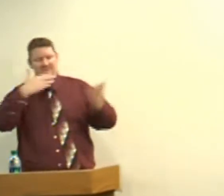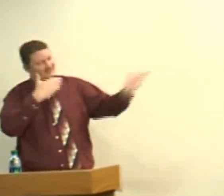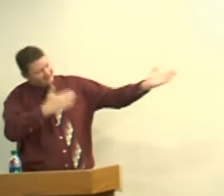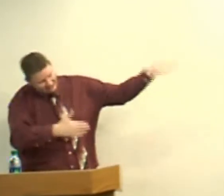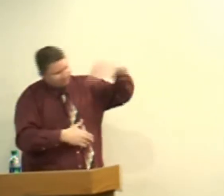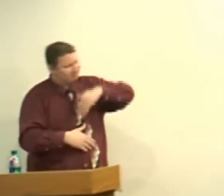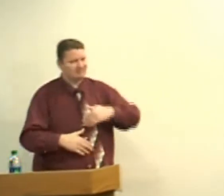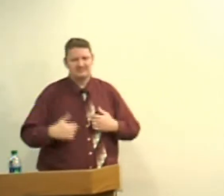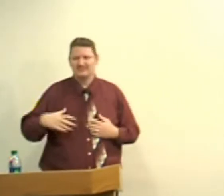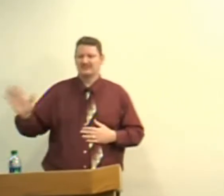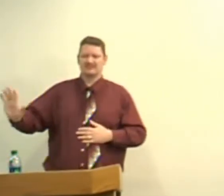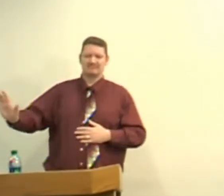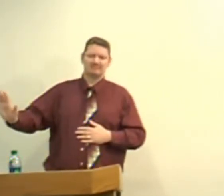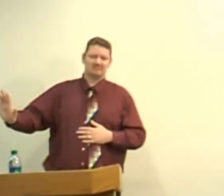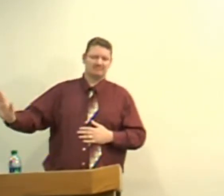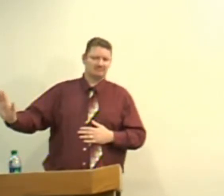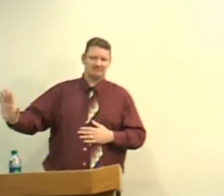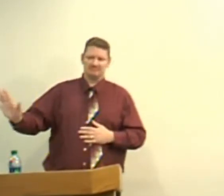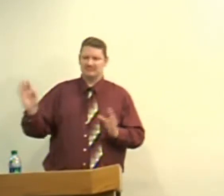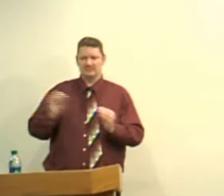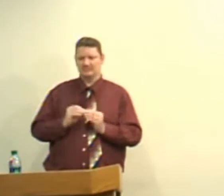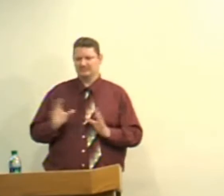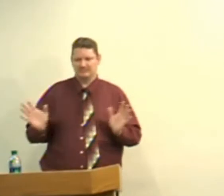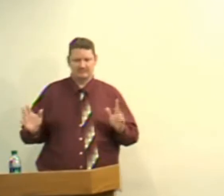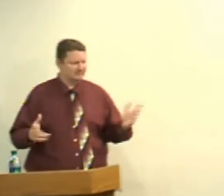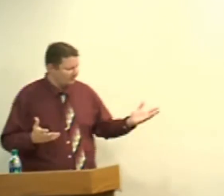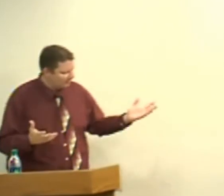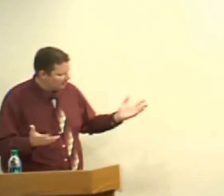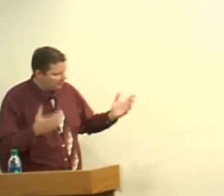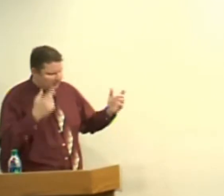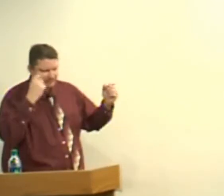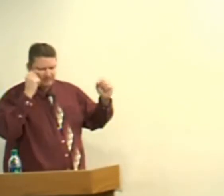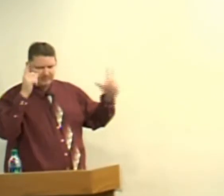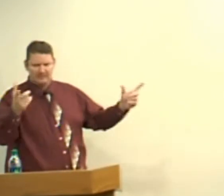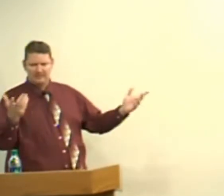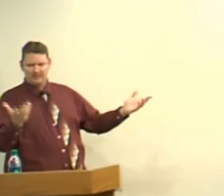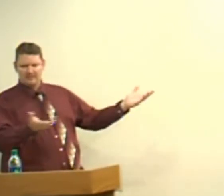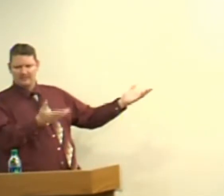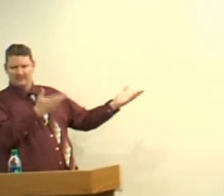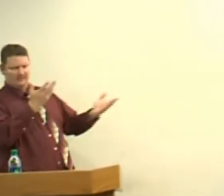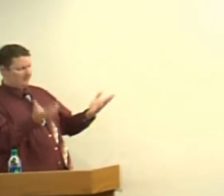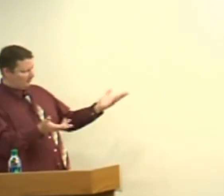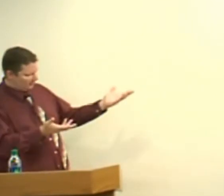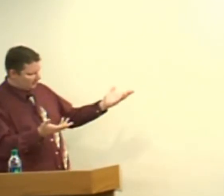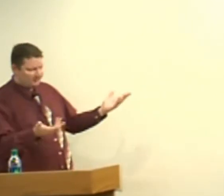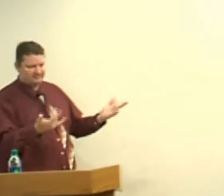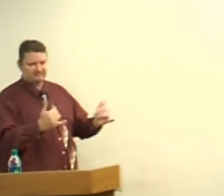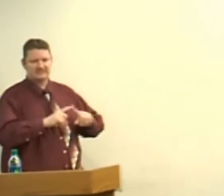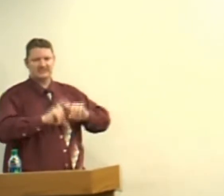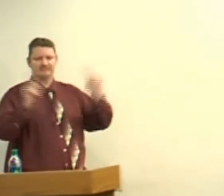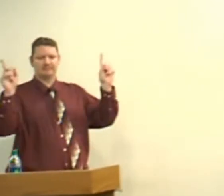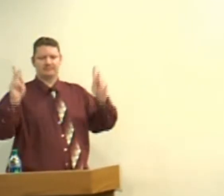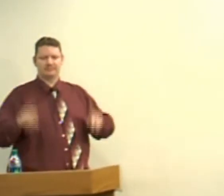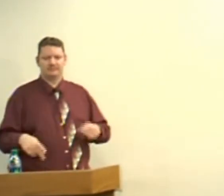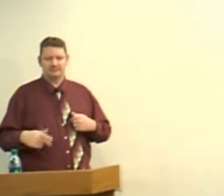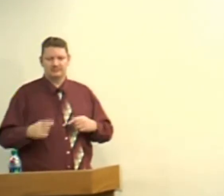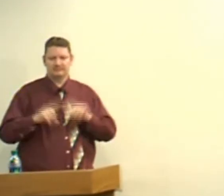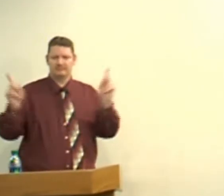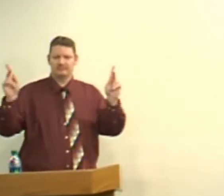the world. You know, we party from time to time. But since we have been saved, we don't bother the guy anymore. I'd be invited, and people would be surprised.